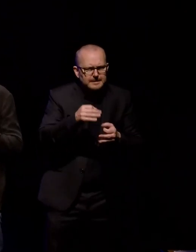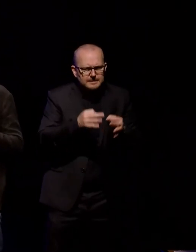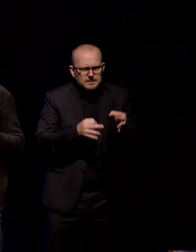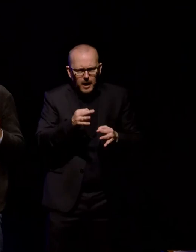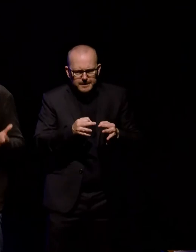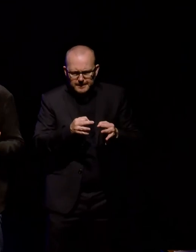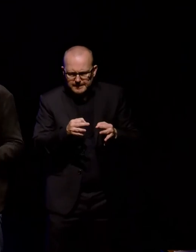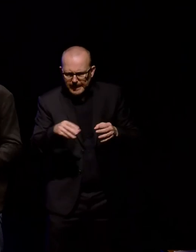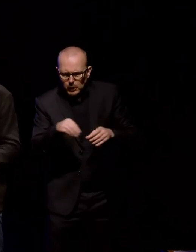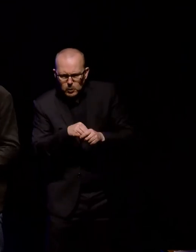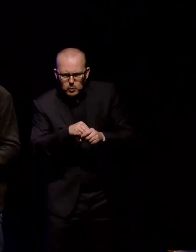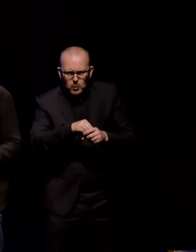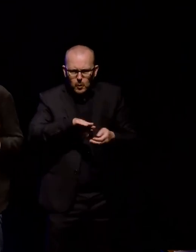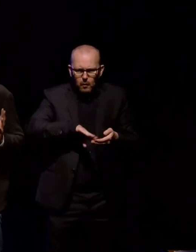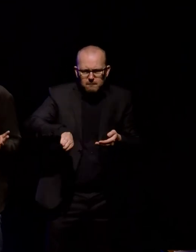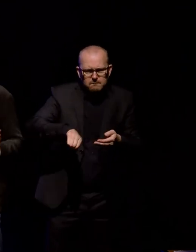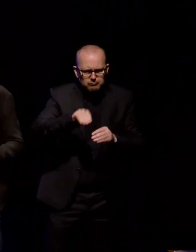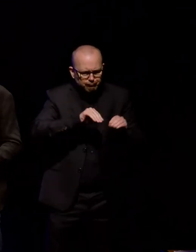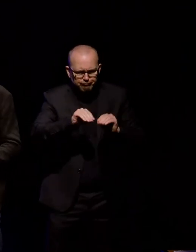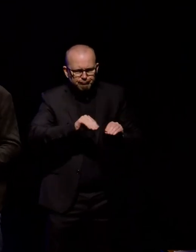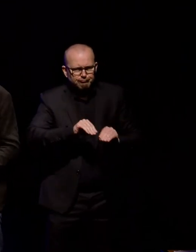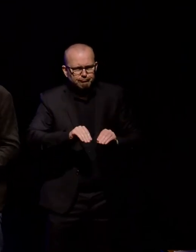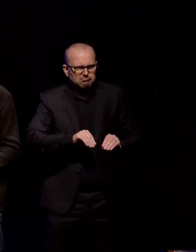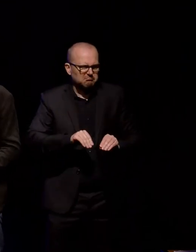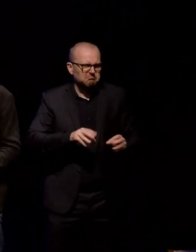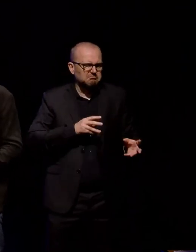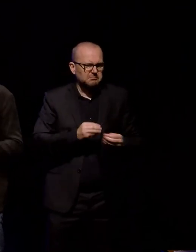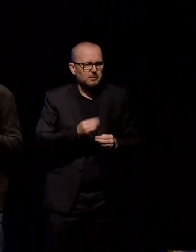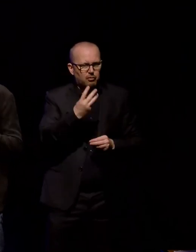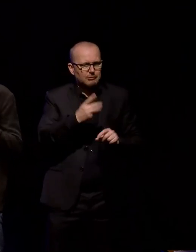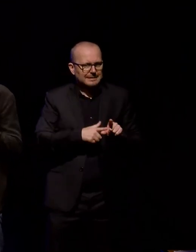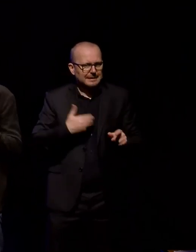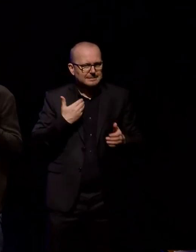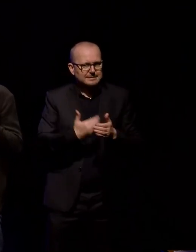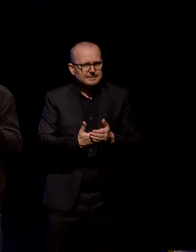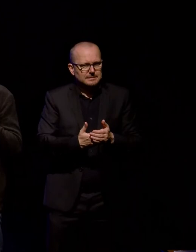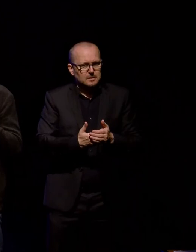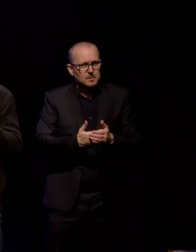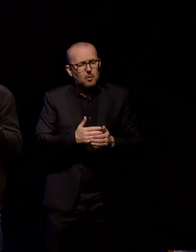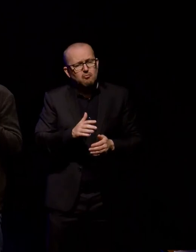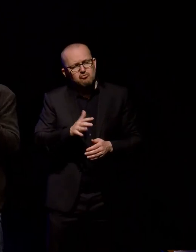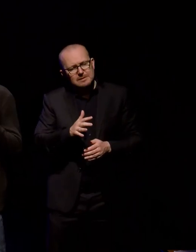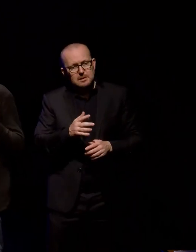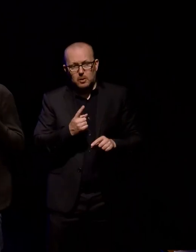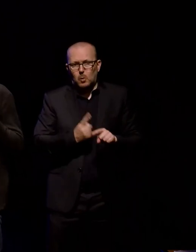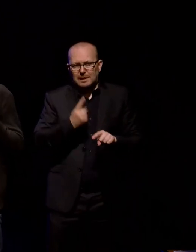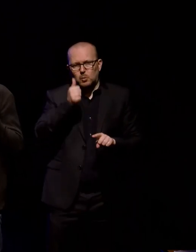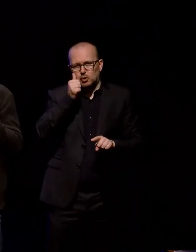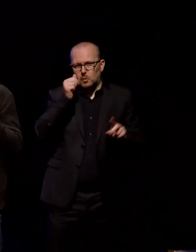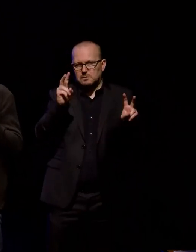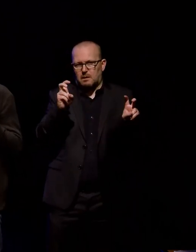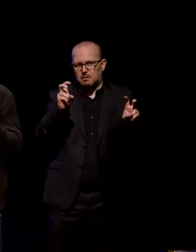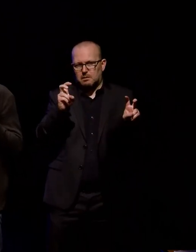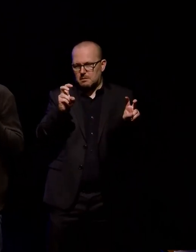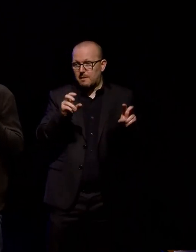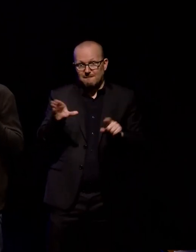and for us in terms of the digital department during 2 years, quite quickly we knew the title, which